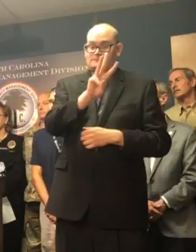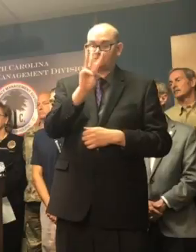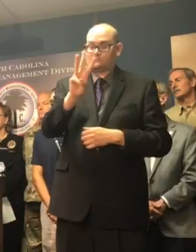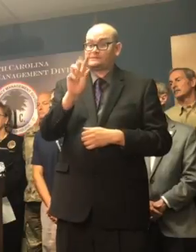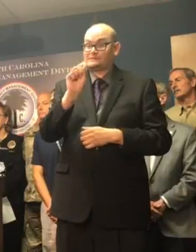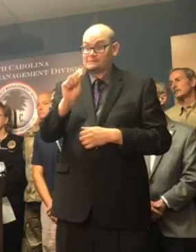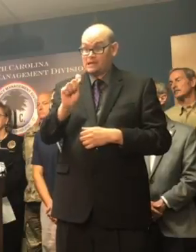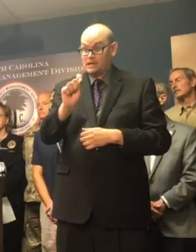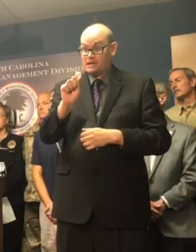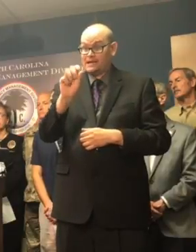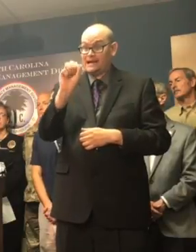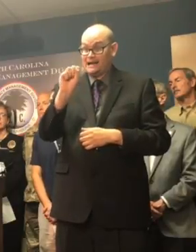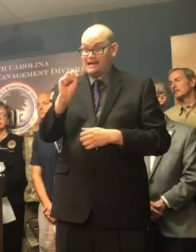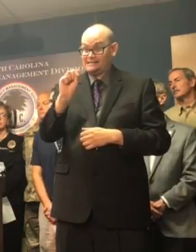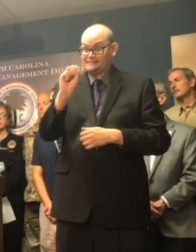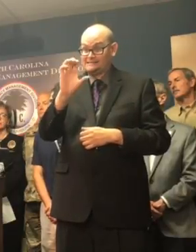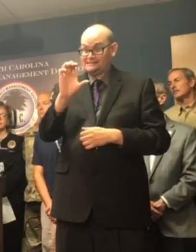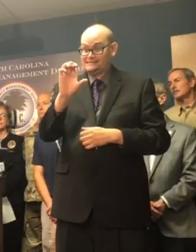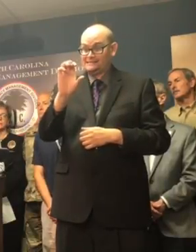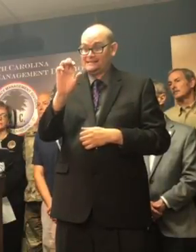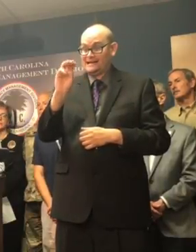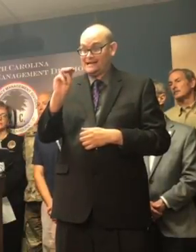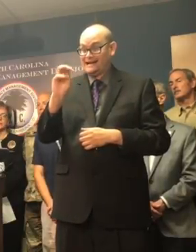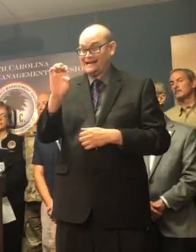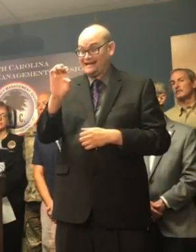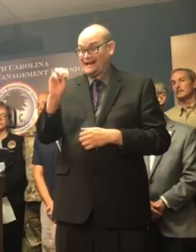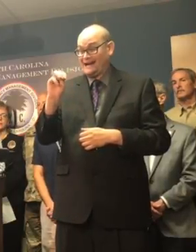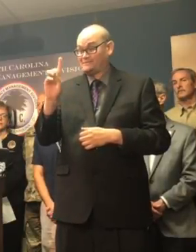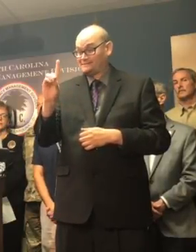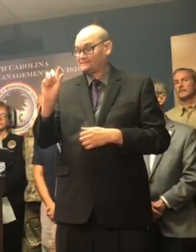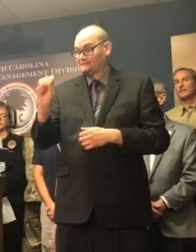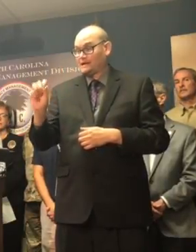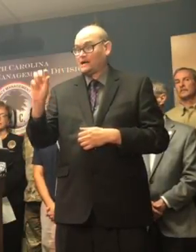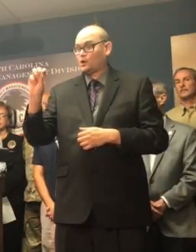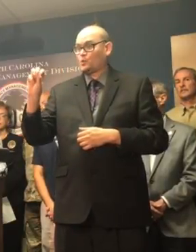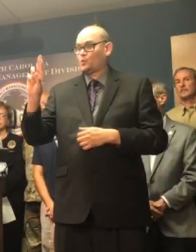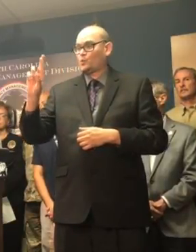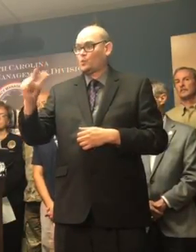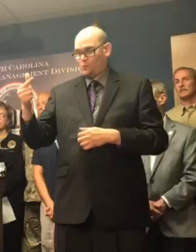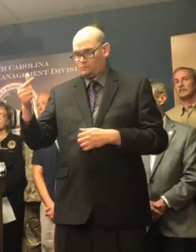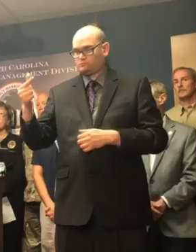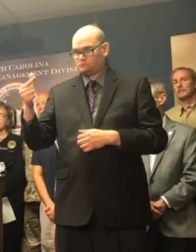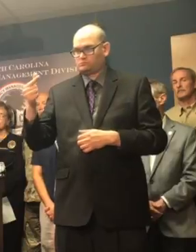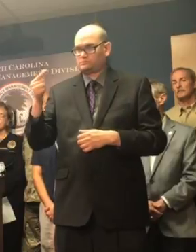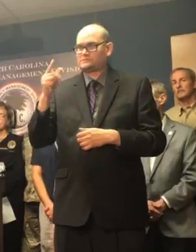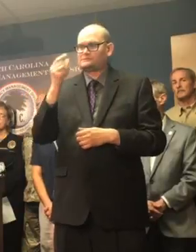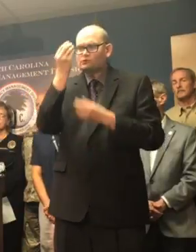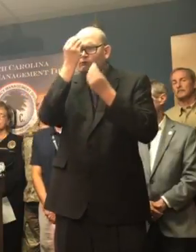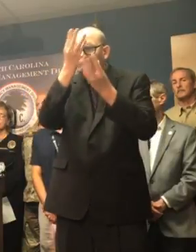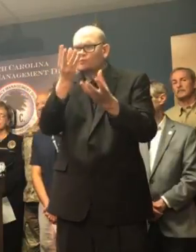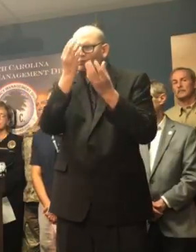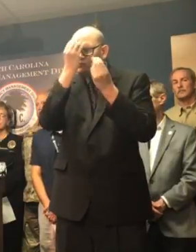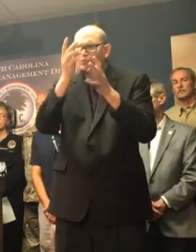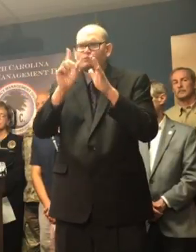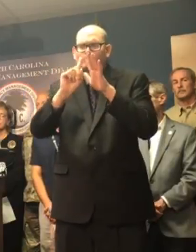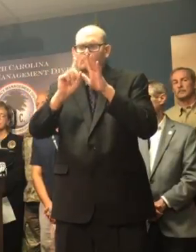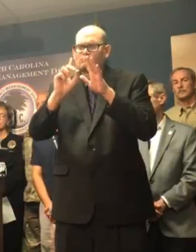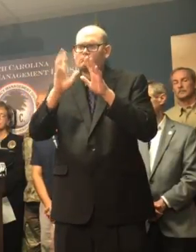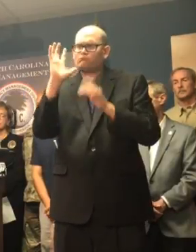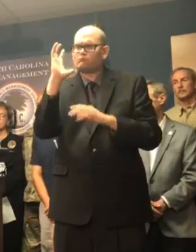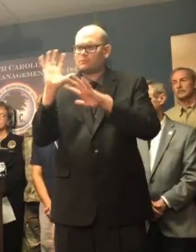www.scemd.org. It has all of the information you need for evacuation routes, for shelters, for what you'll need in the shelters,